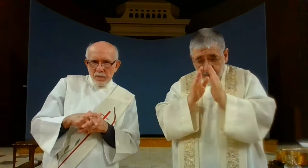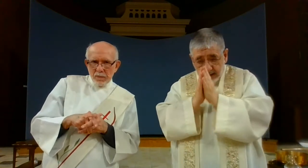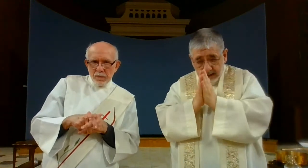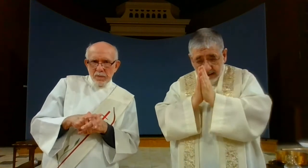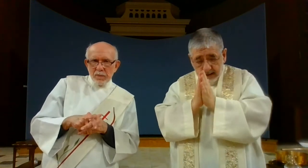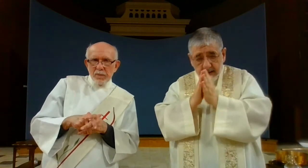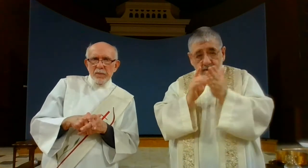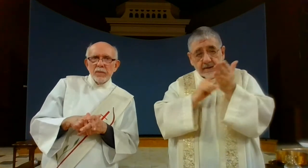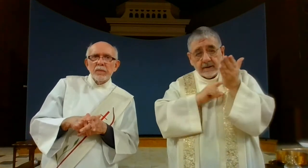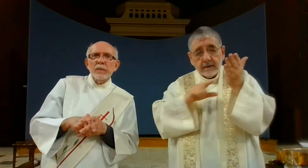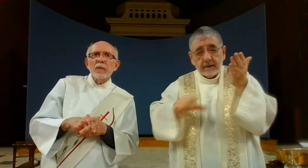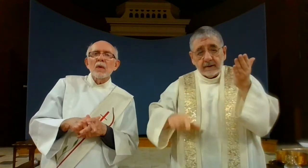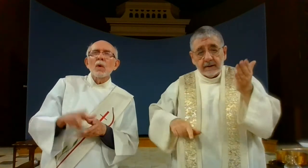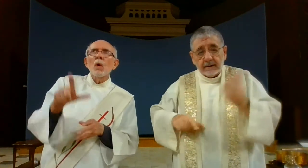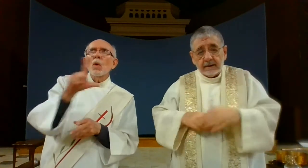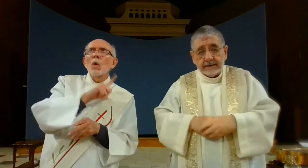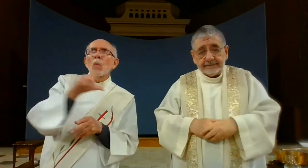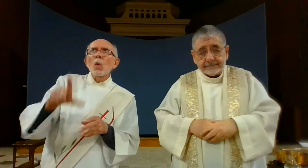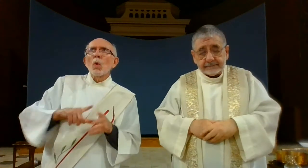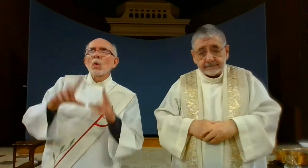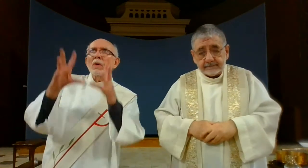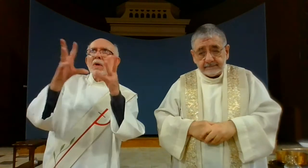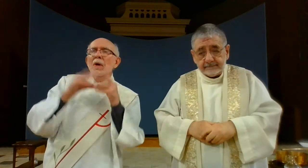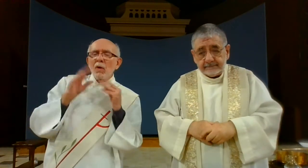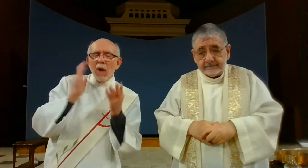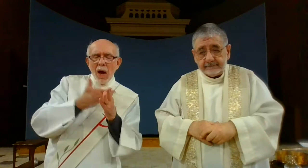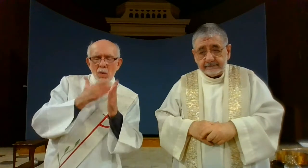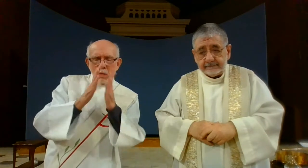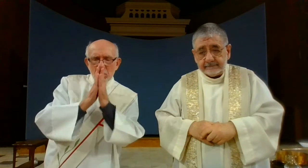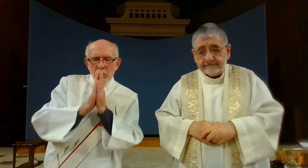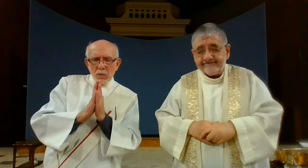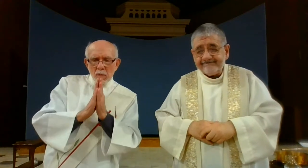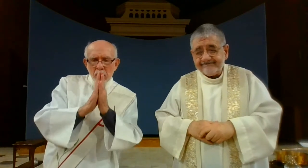We pray to the Lord. Lord, receive our prayer.